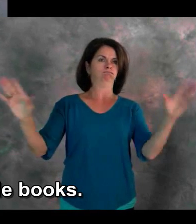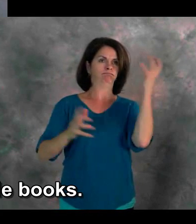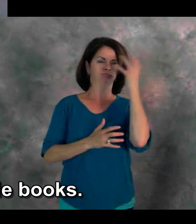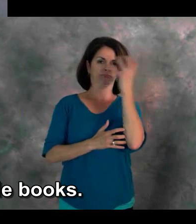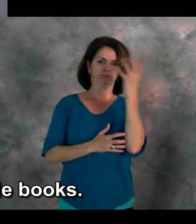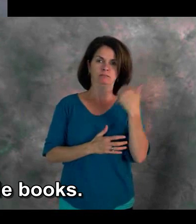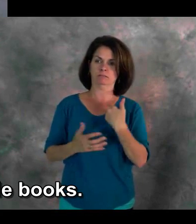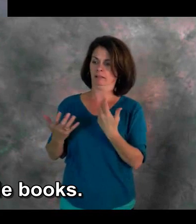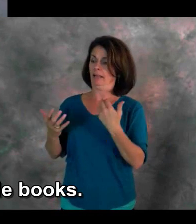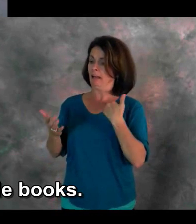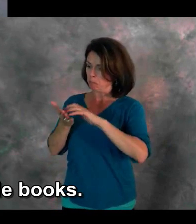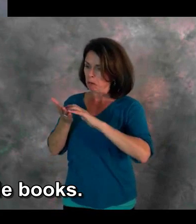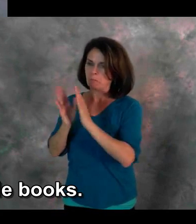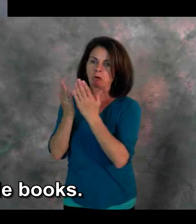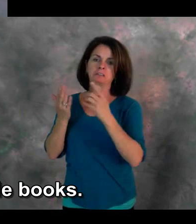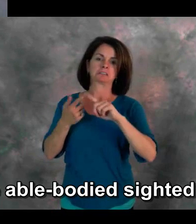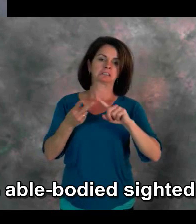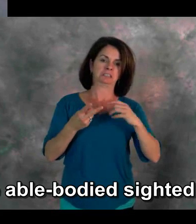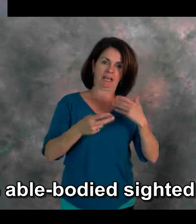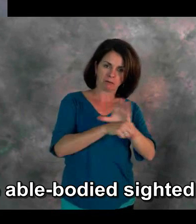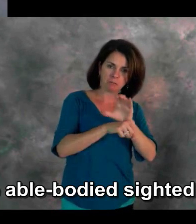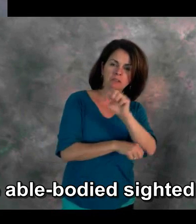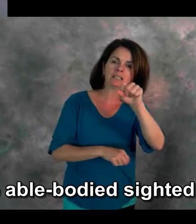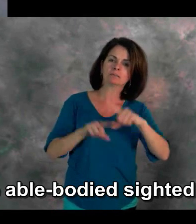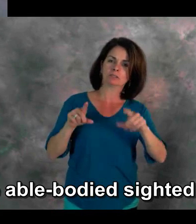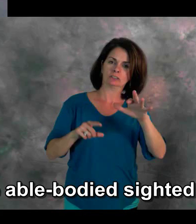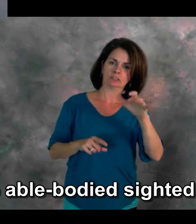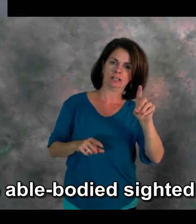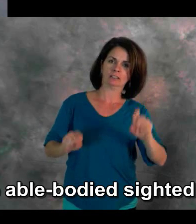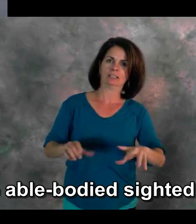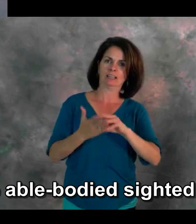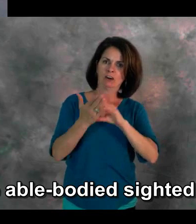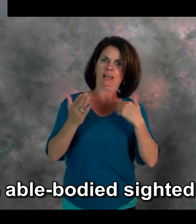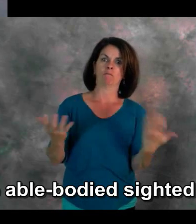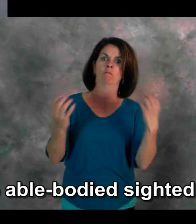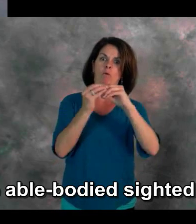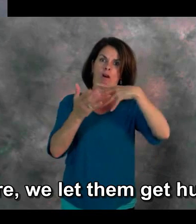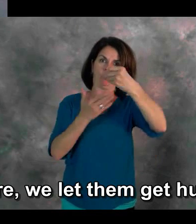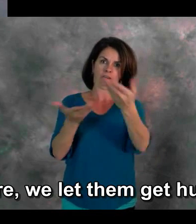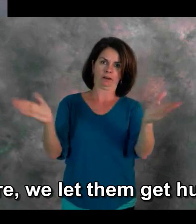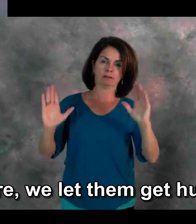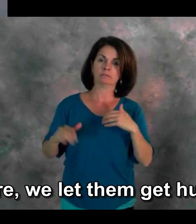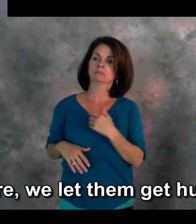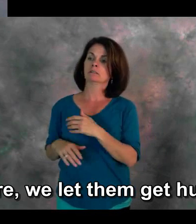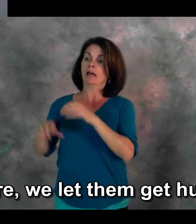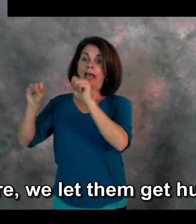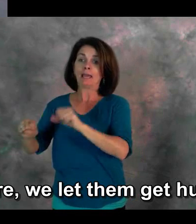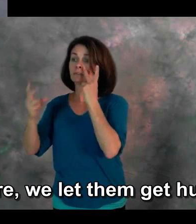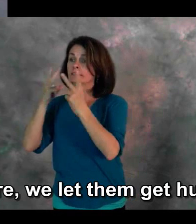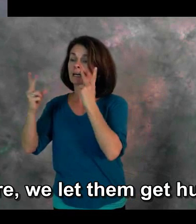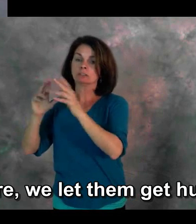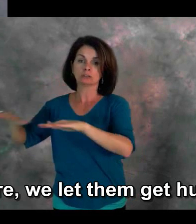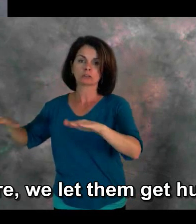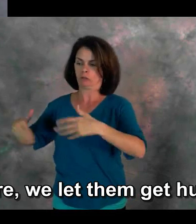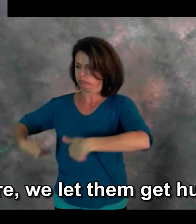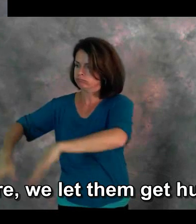or their braille books. You know, we let our able-bodied, sighted children,